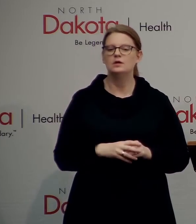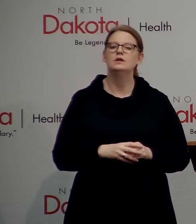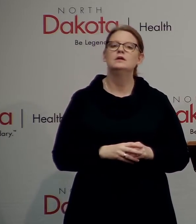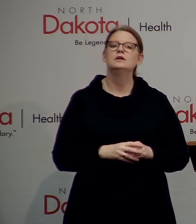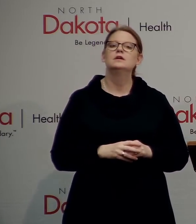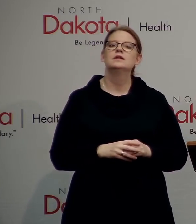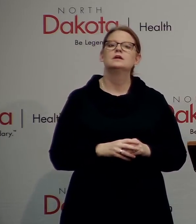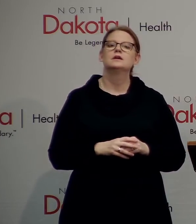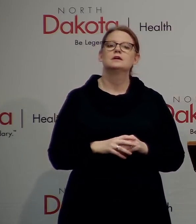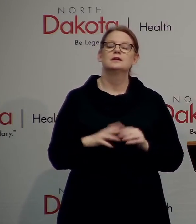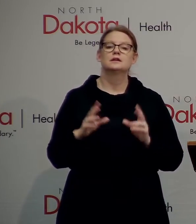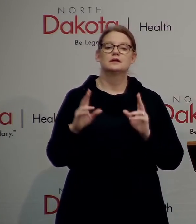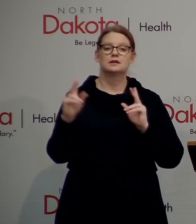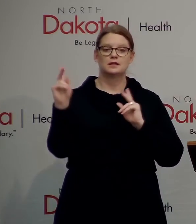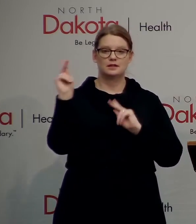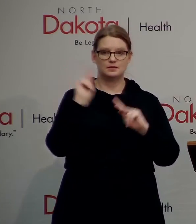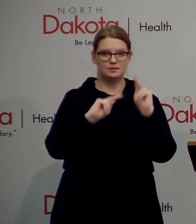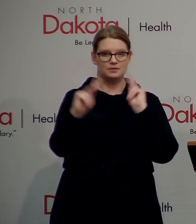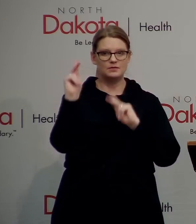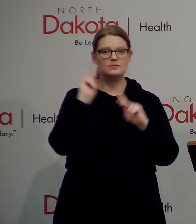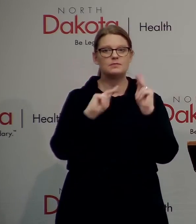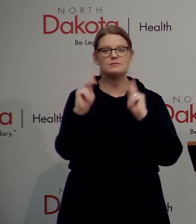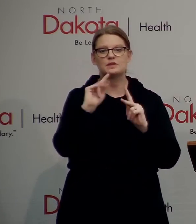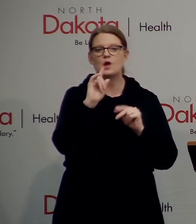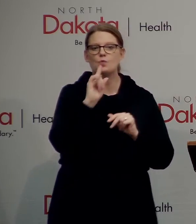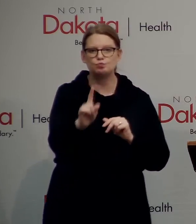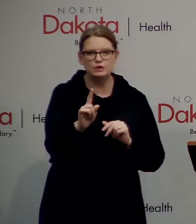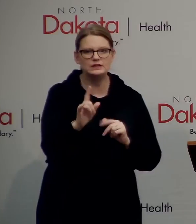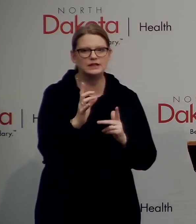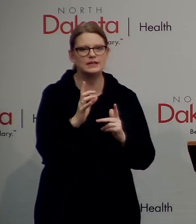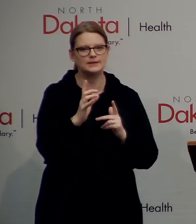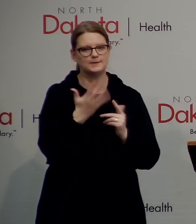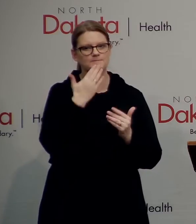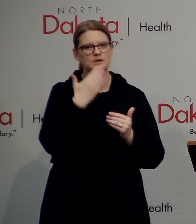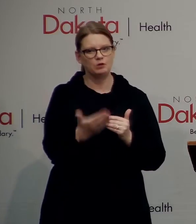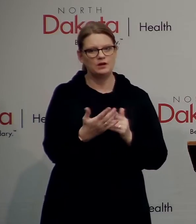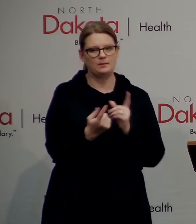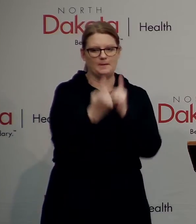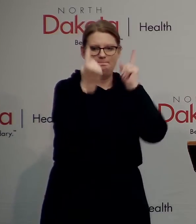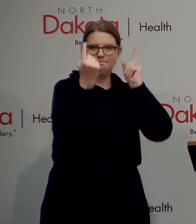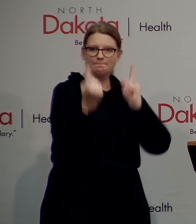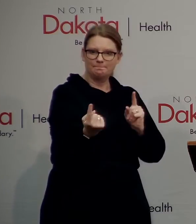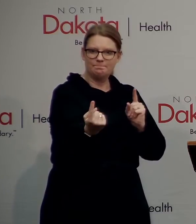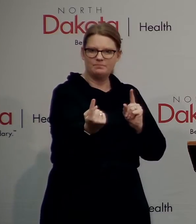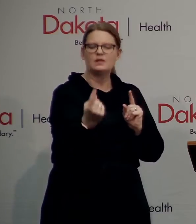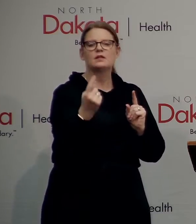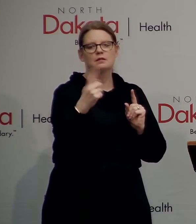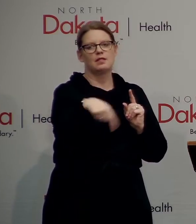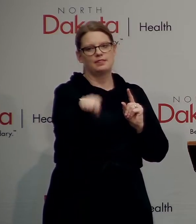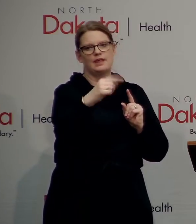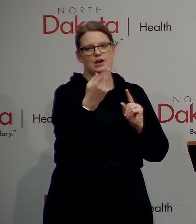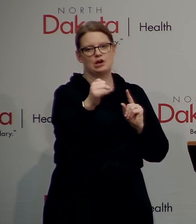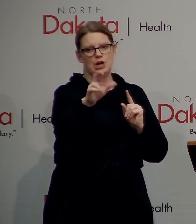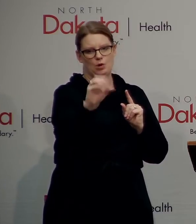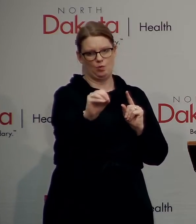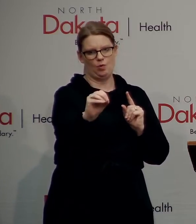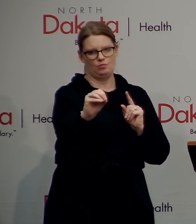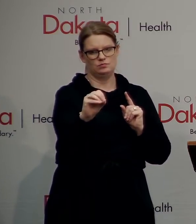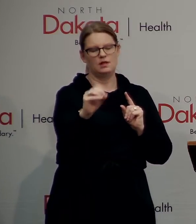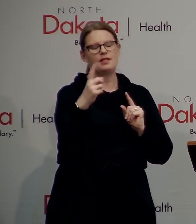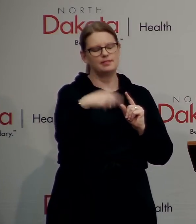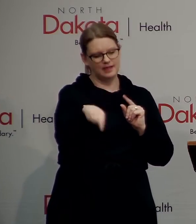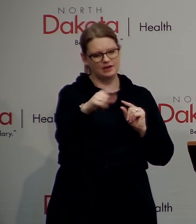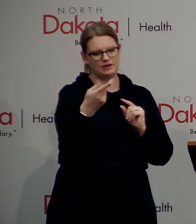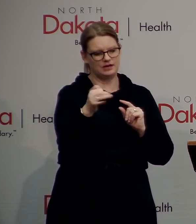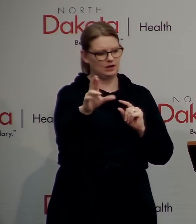People who are rigid about practicing social distancing are heroes. I next want to